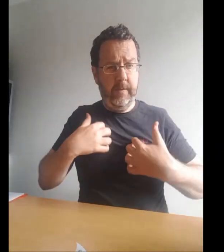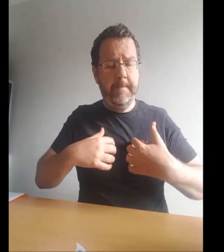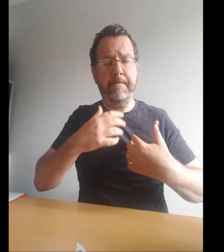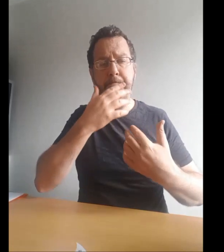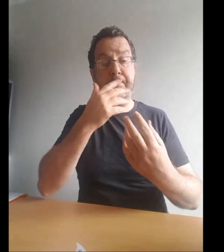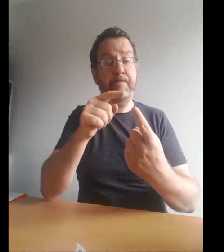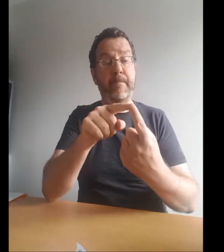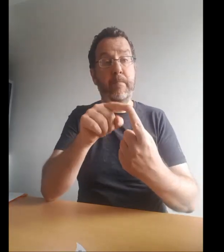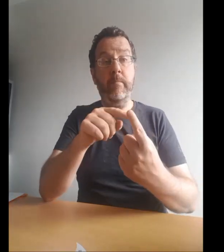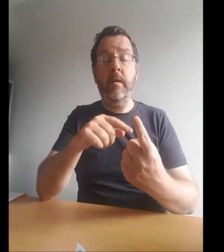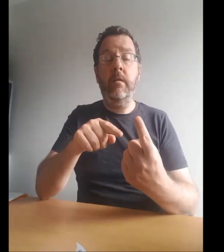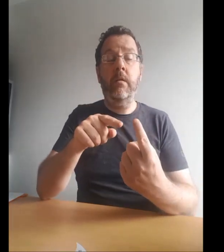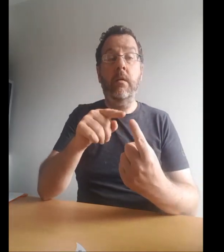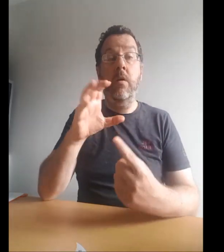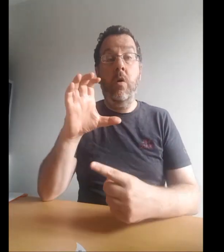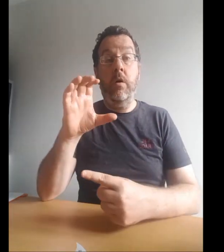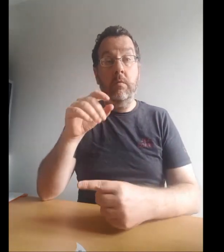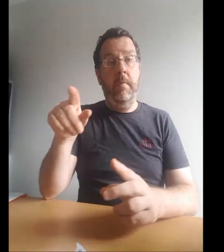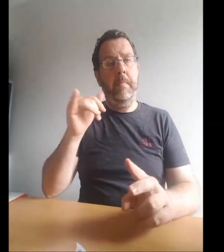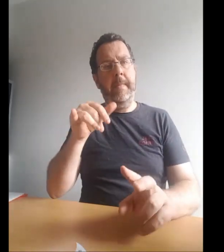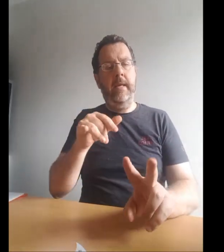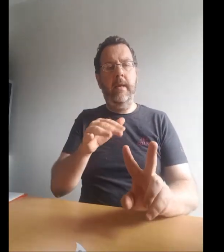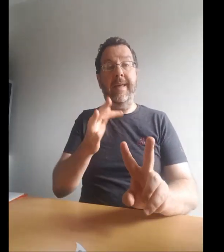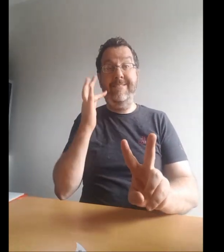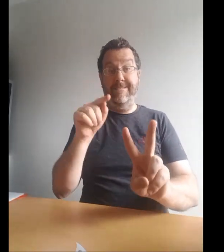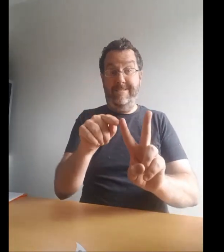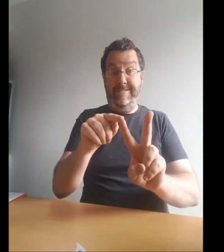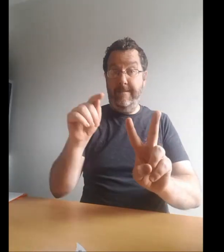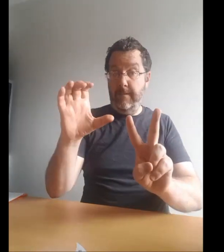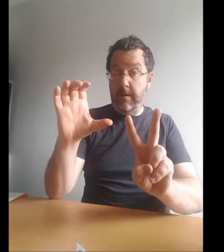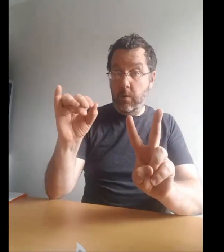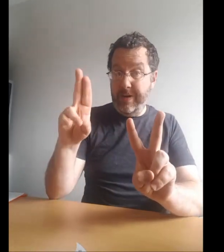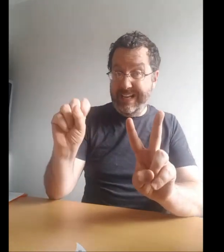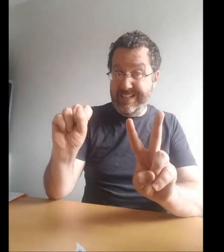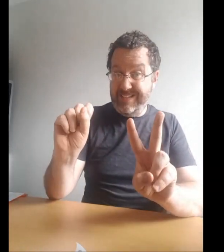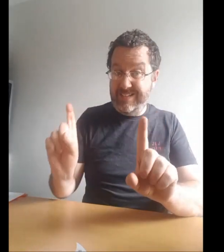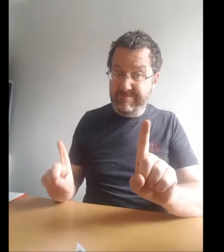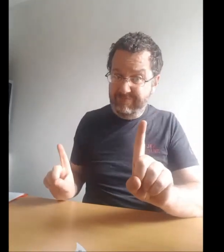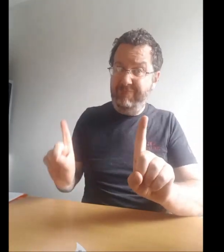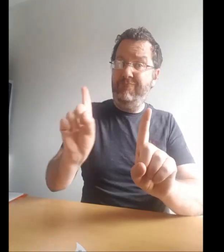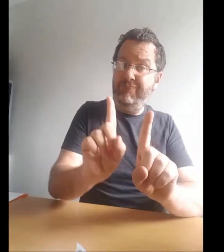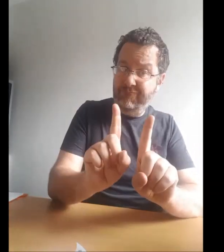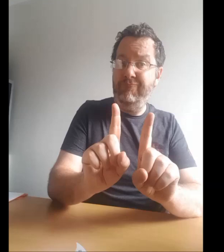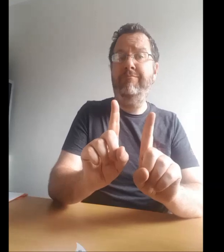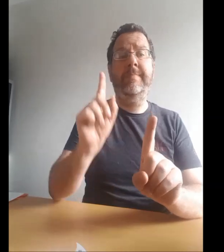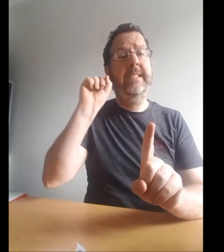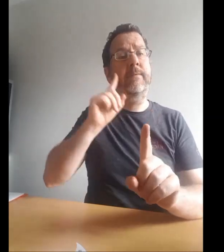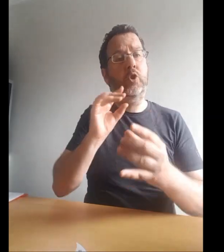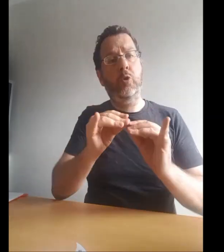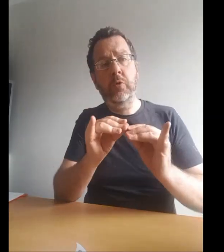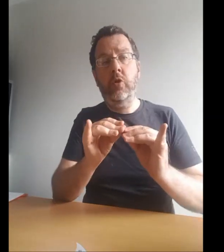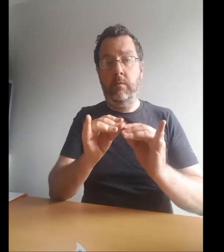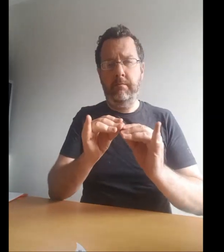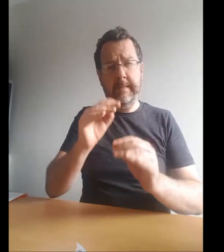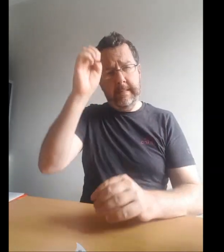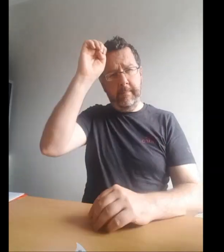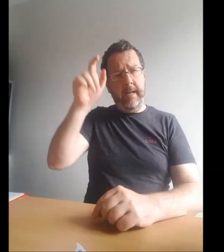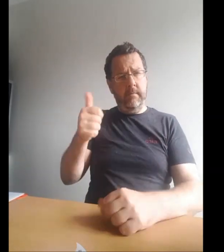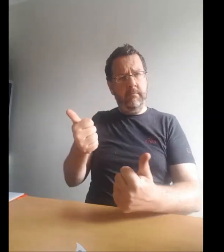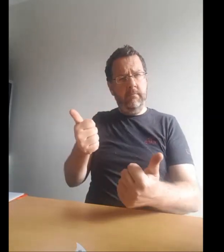The first is, Cornelius McMahon acted as an interpreter in this case, so you would expect him to maybe